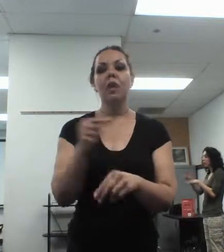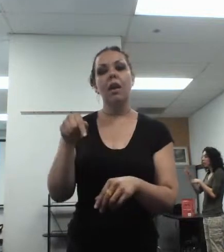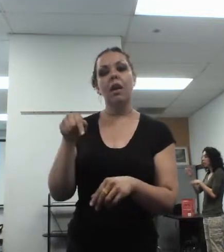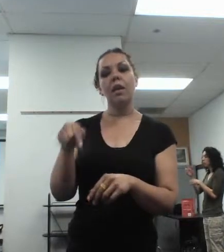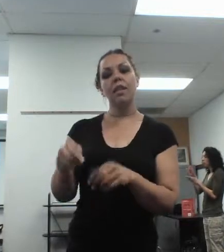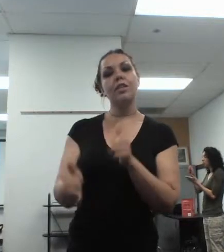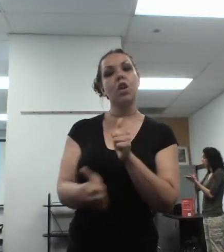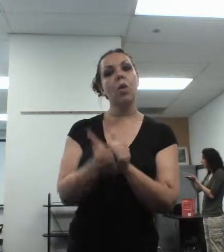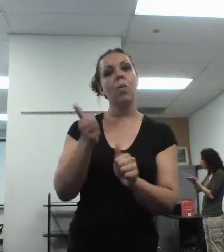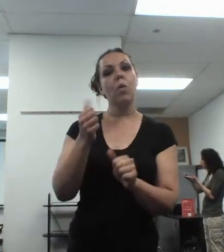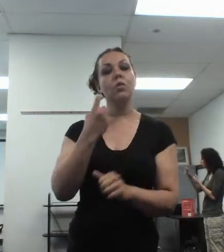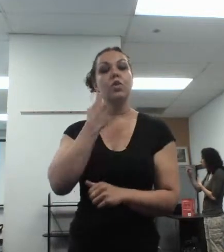or